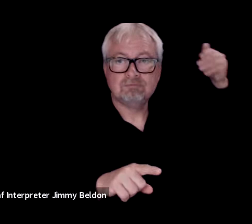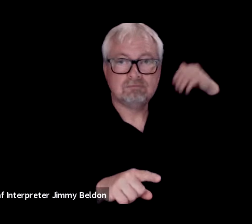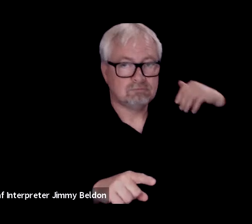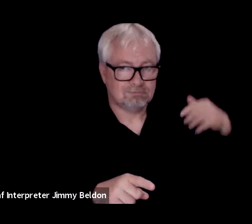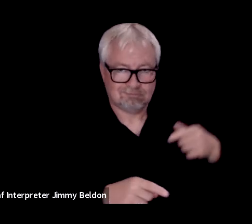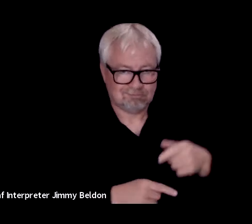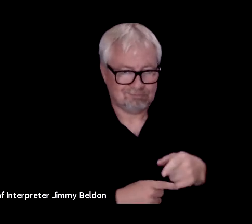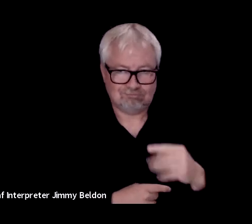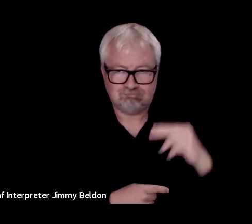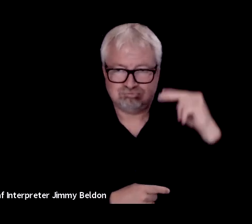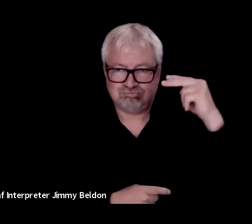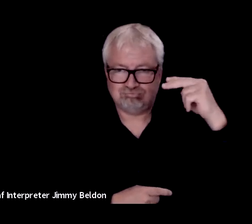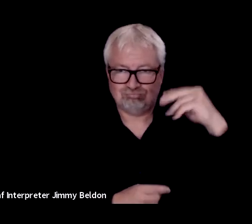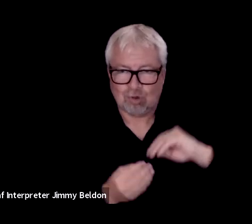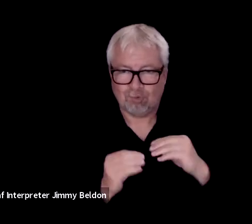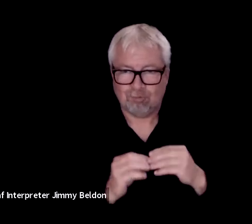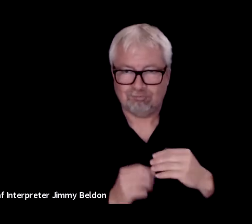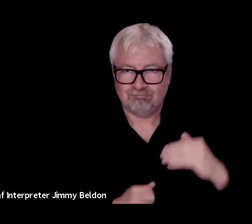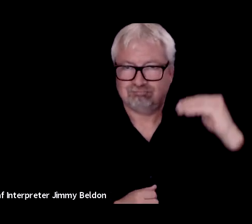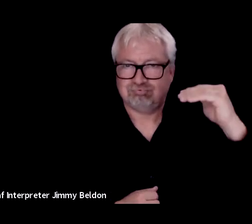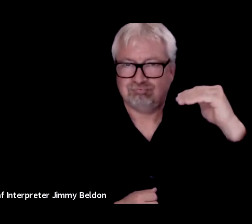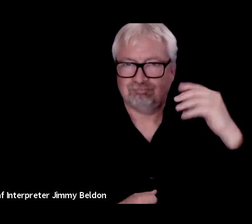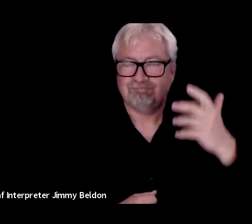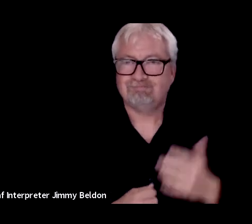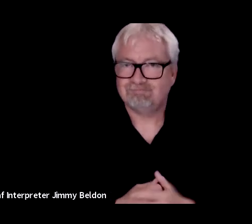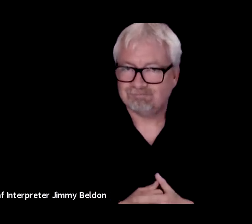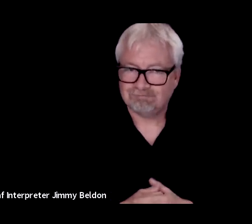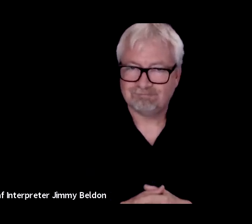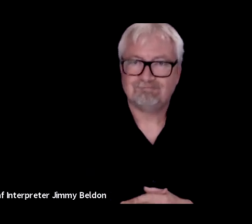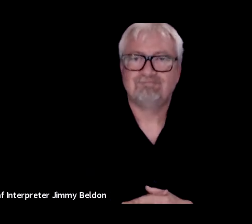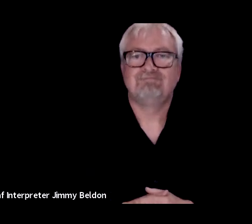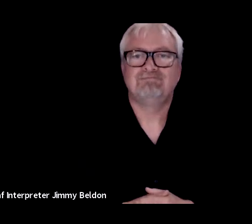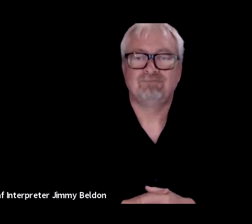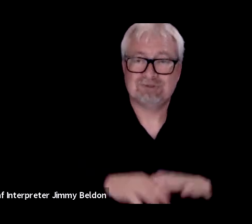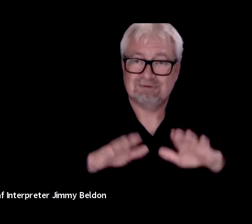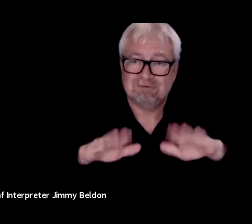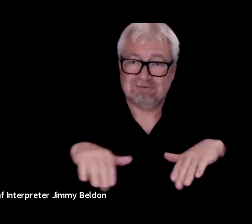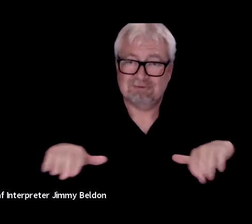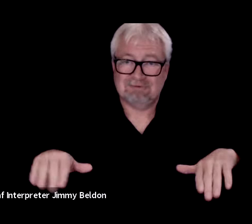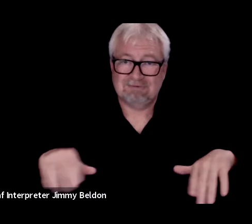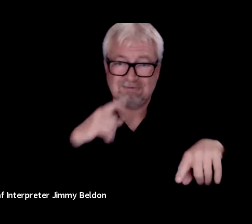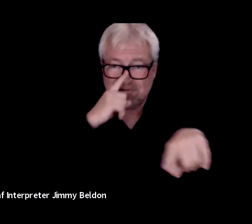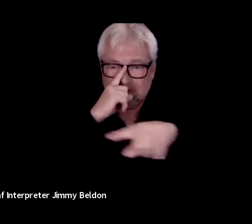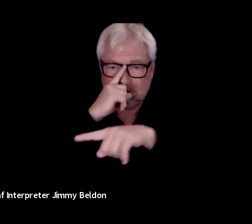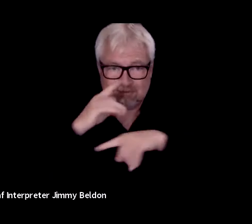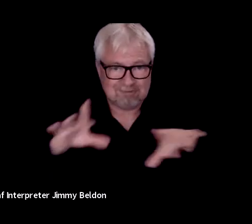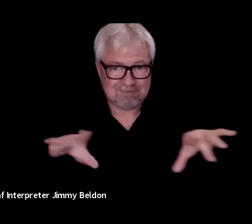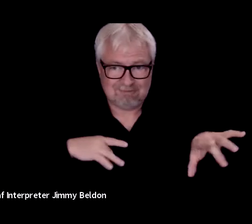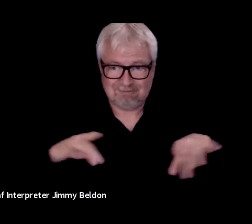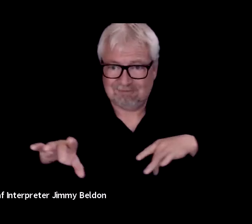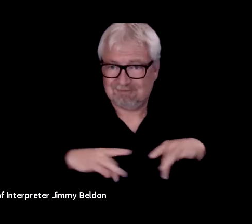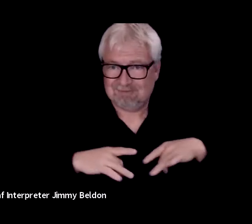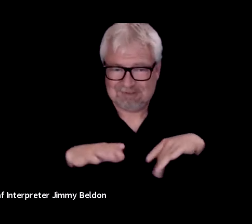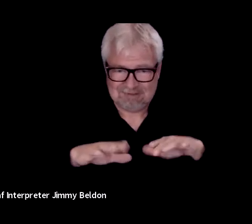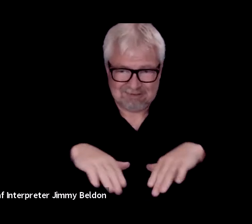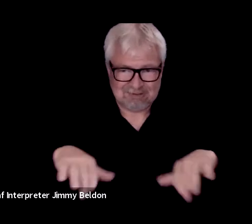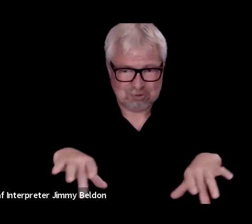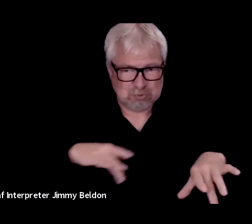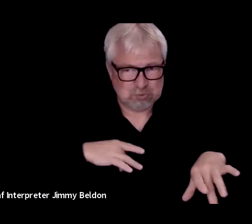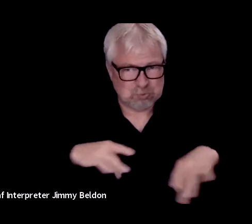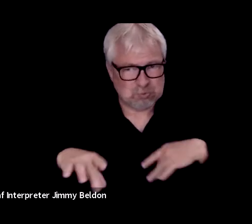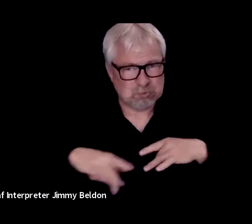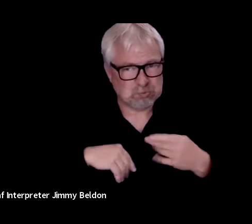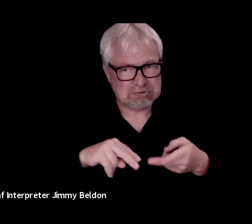among kids particularly, but also the transmission from those cases to families and community settings.